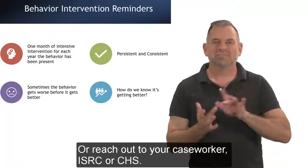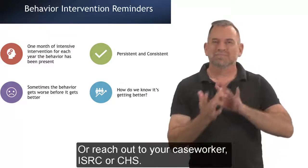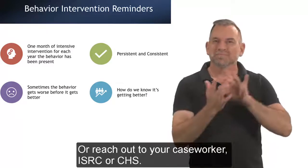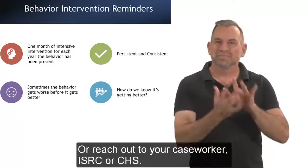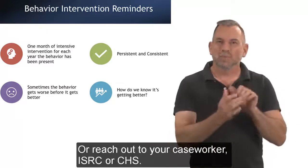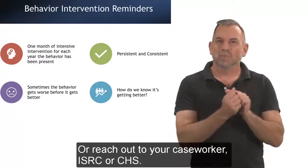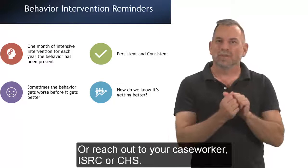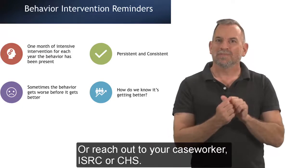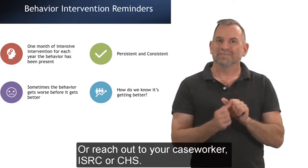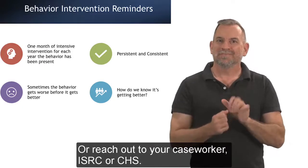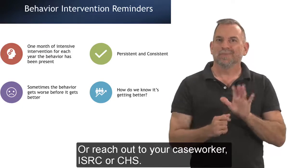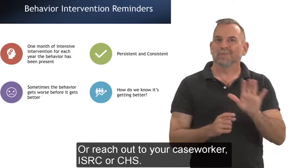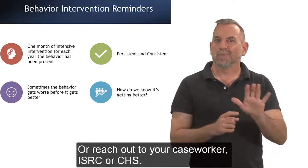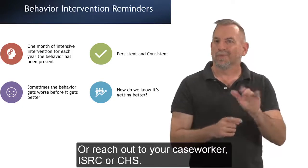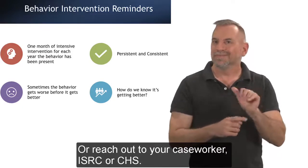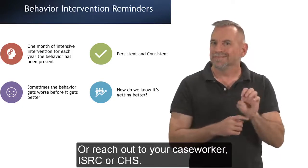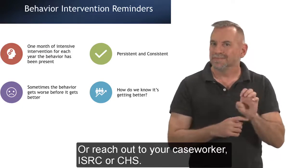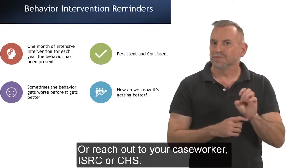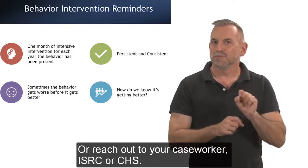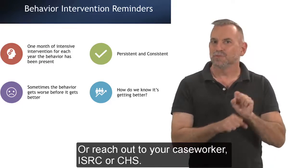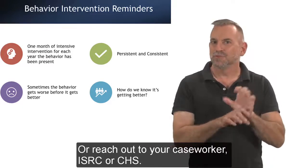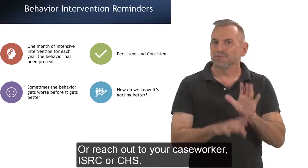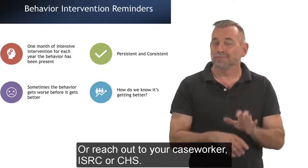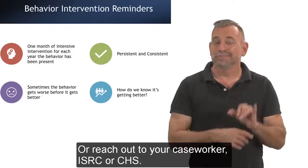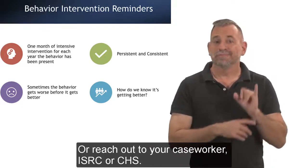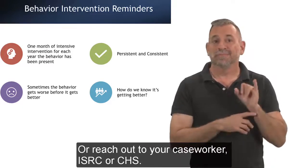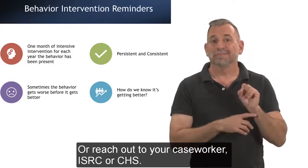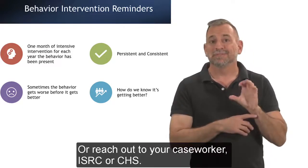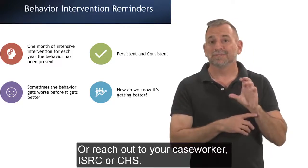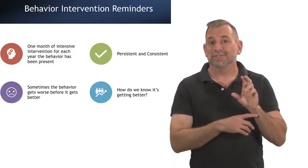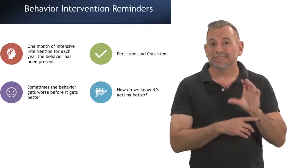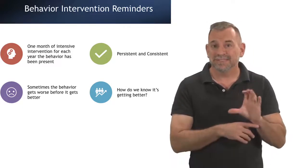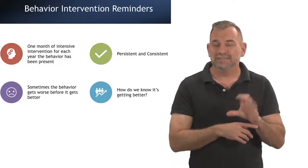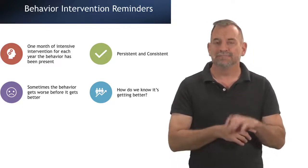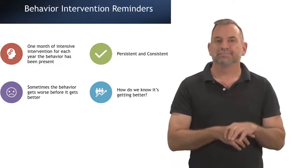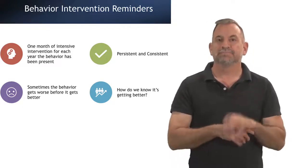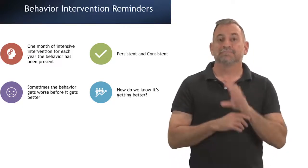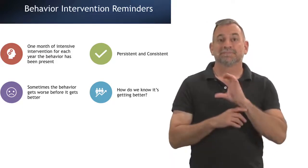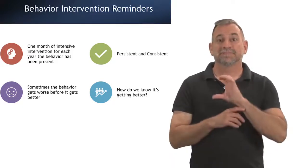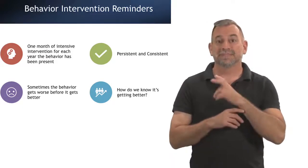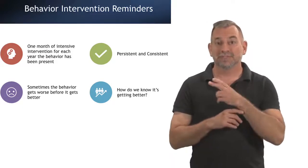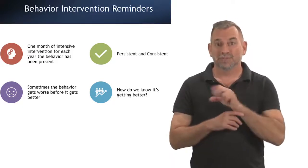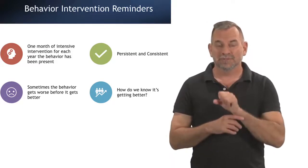Or reach out to your caseworker, ISRC or CHS.